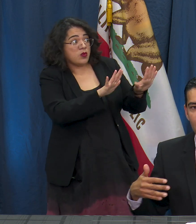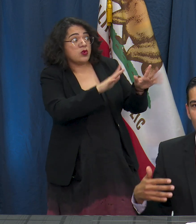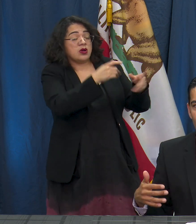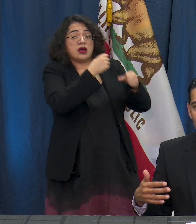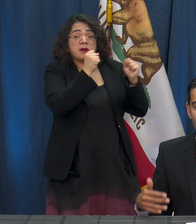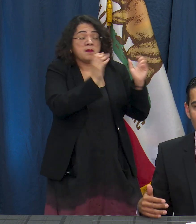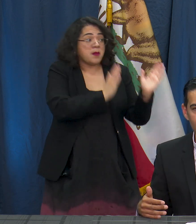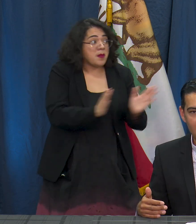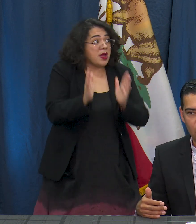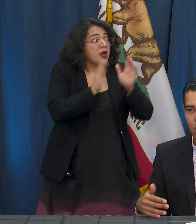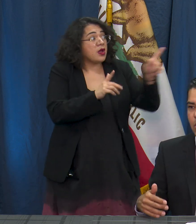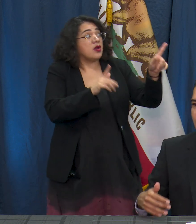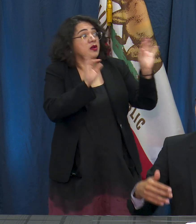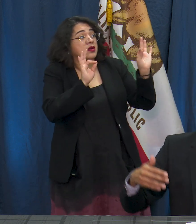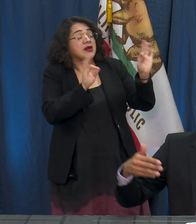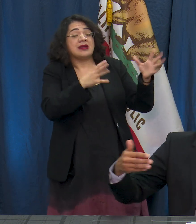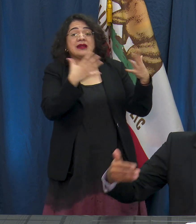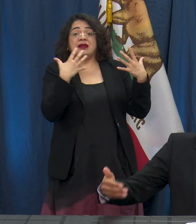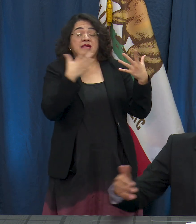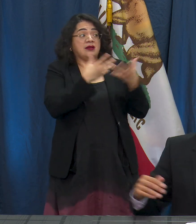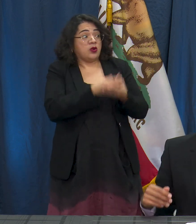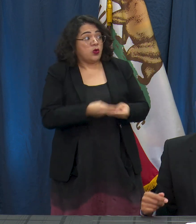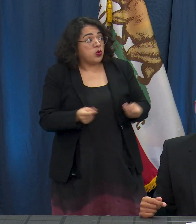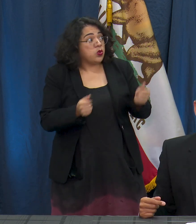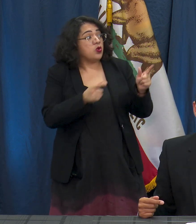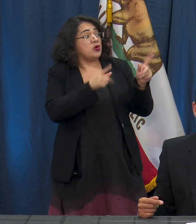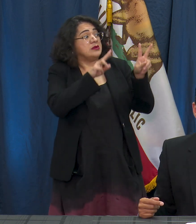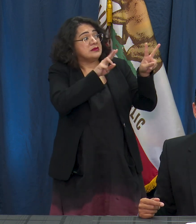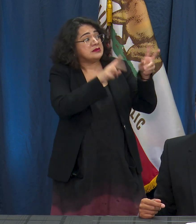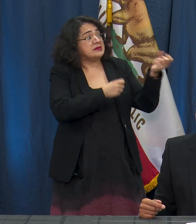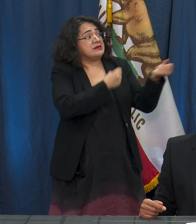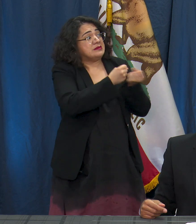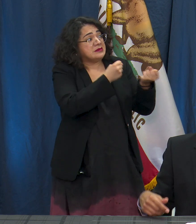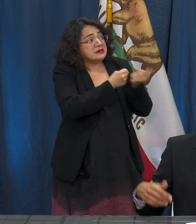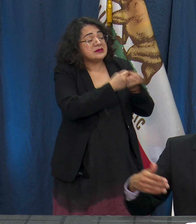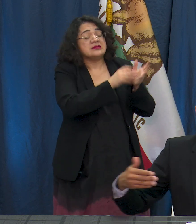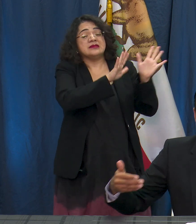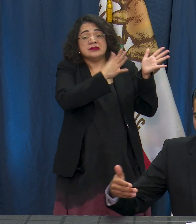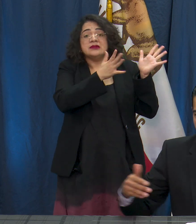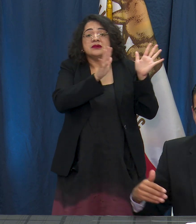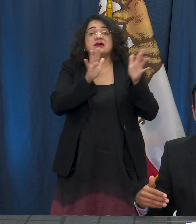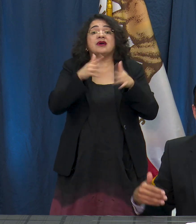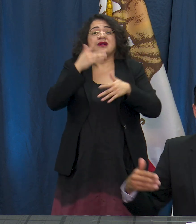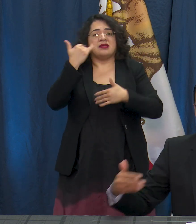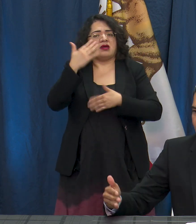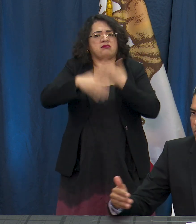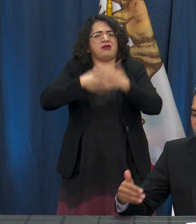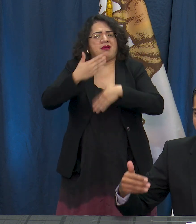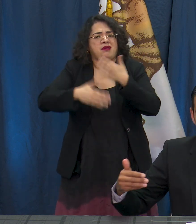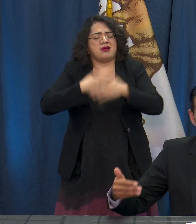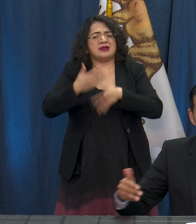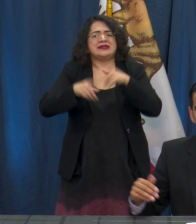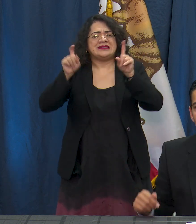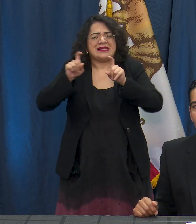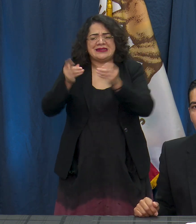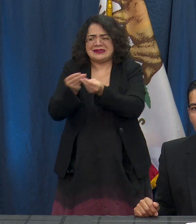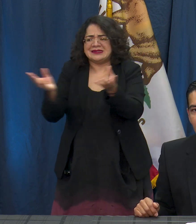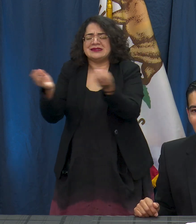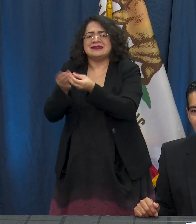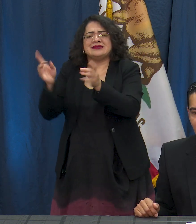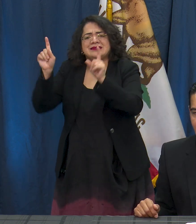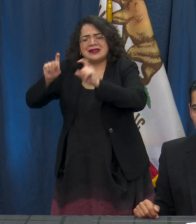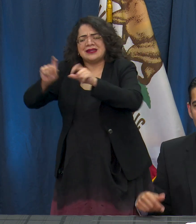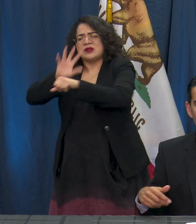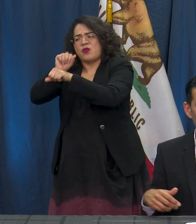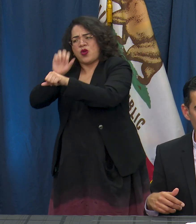time to get better, to continue working, to getting more people tested, giving time for these treatments and vaccines